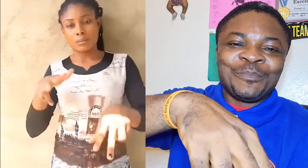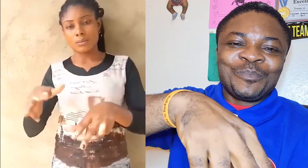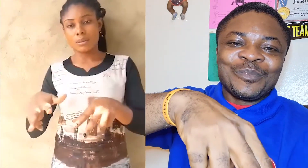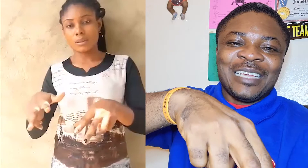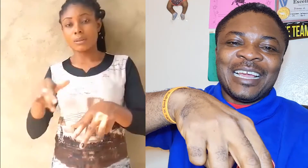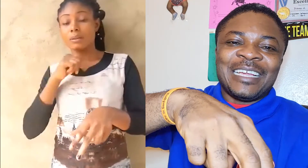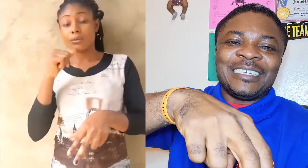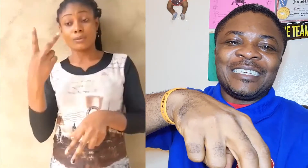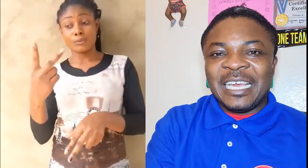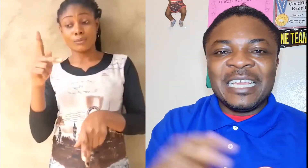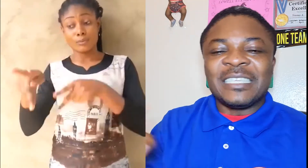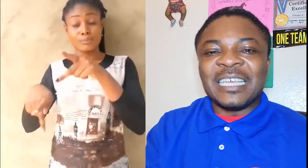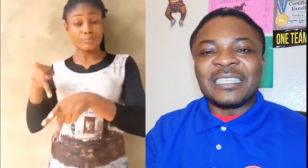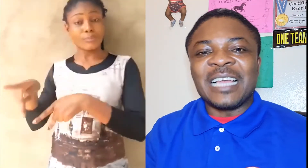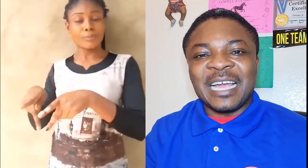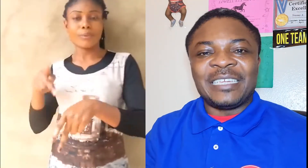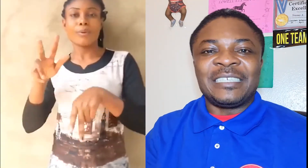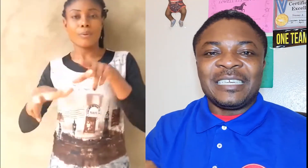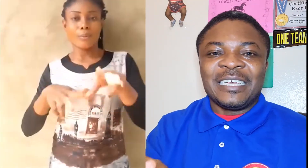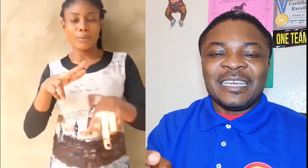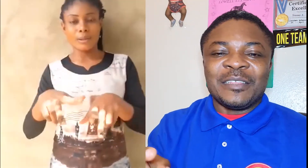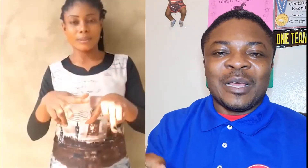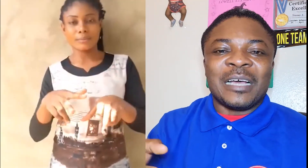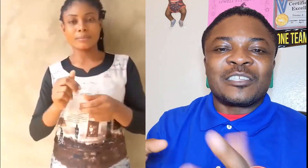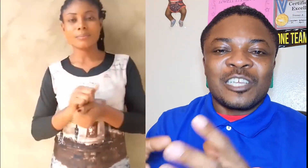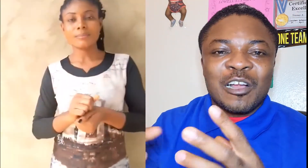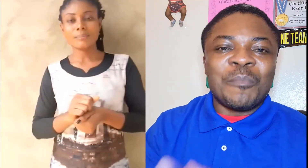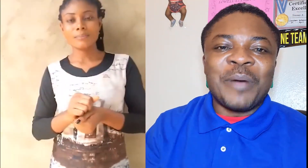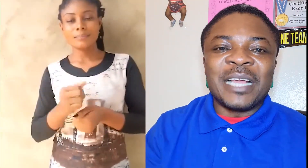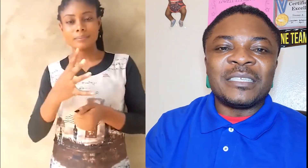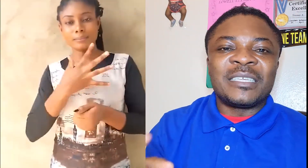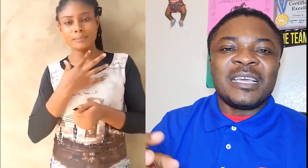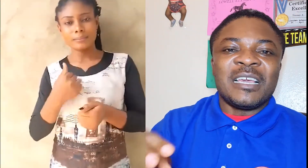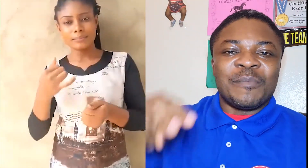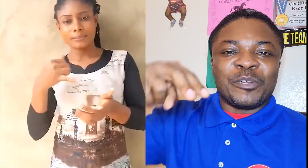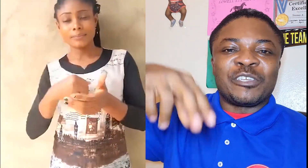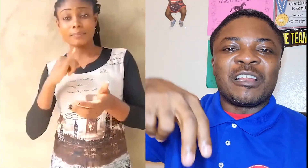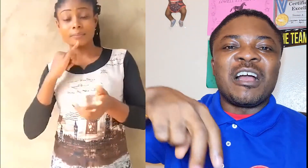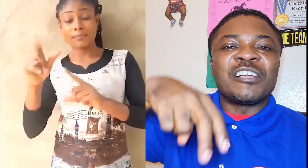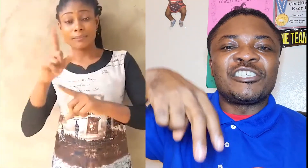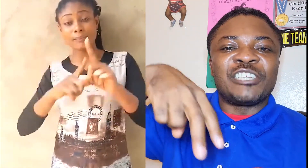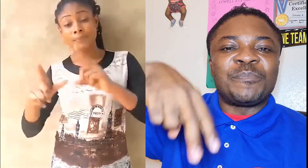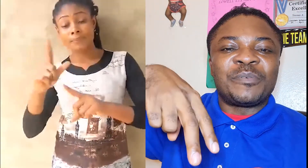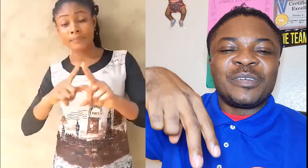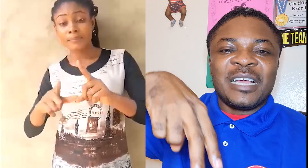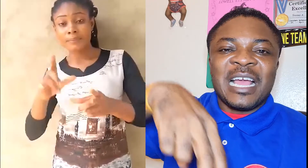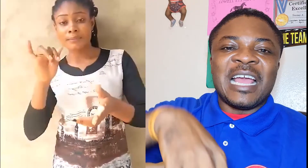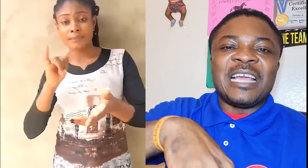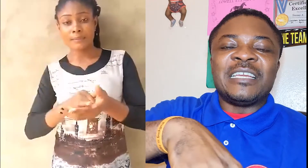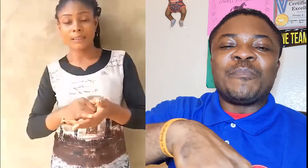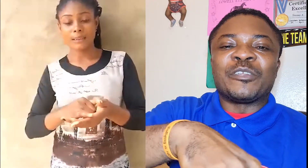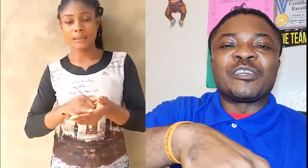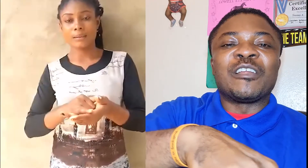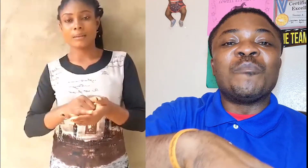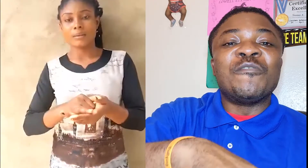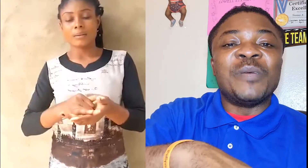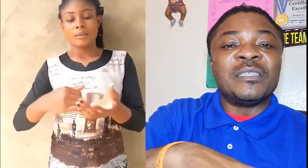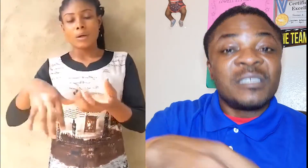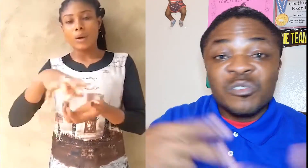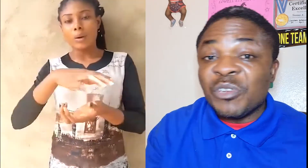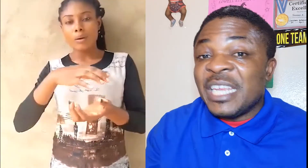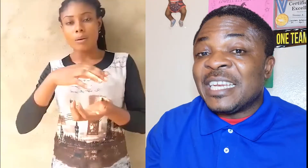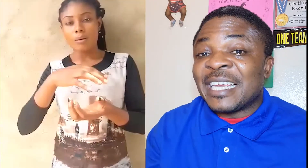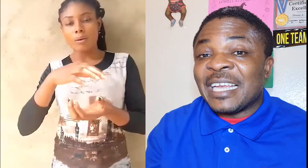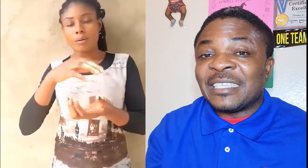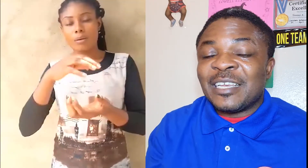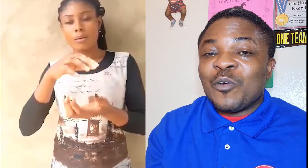walking. And it is a sign that combines a particular handshake and a particular